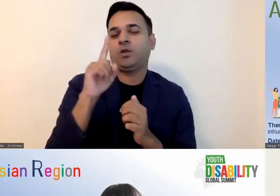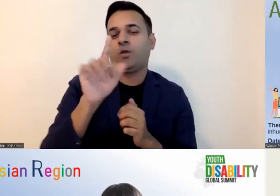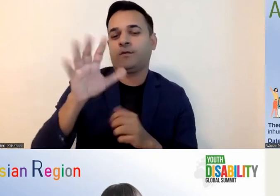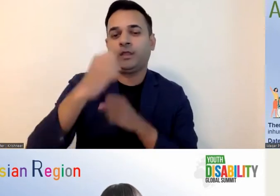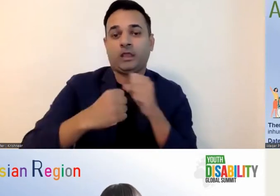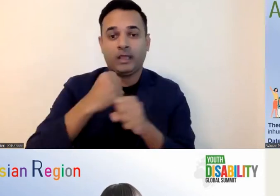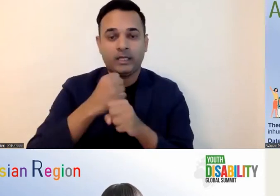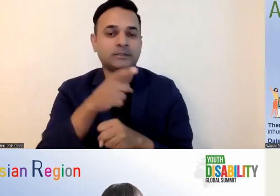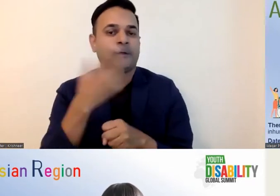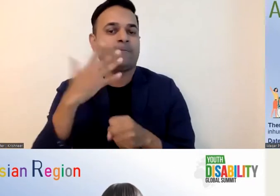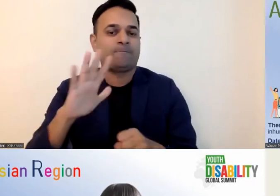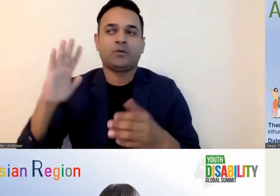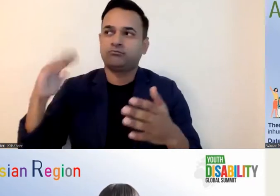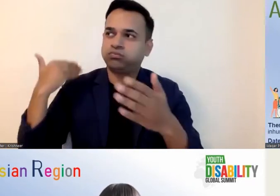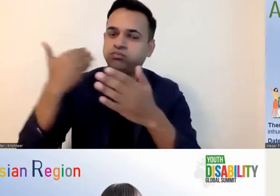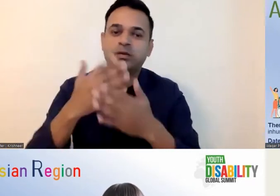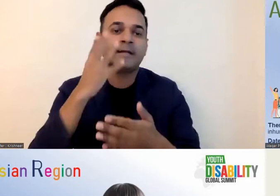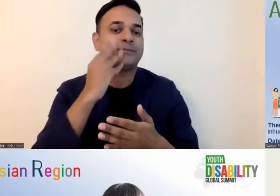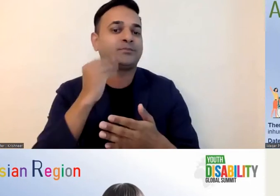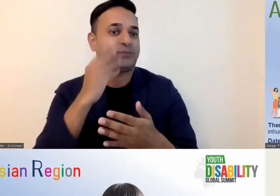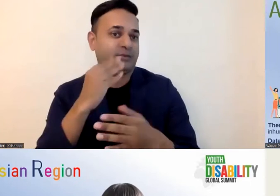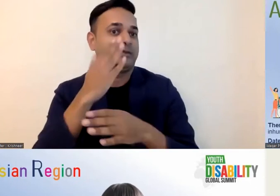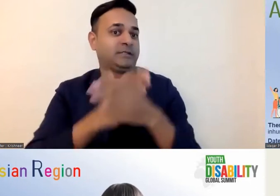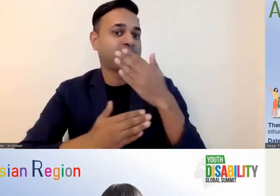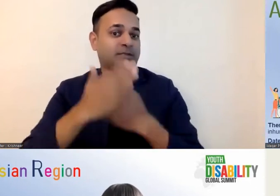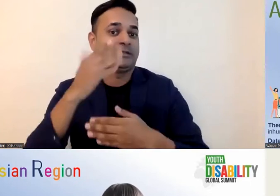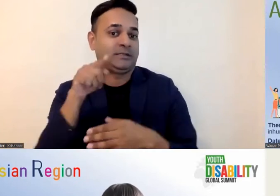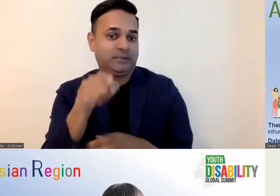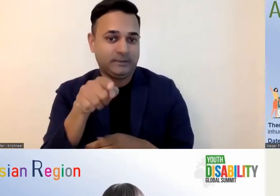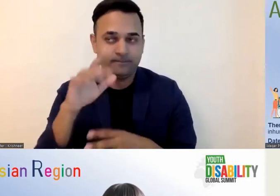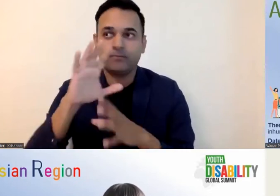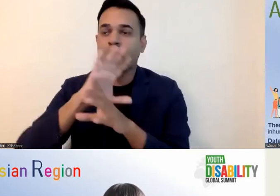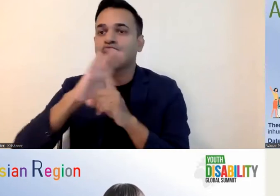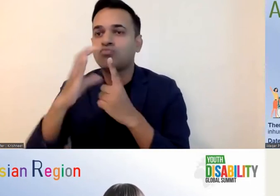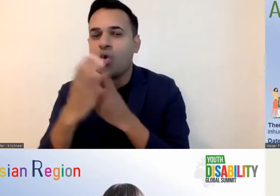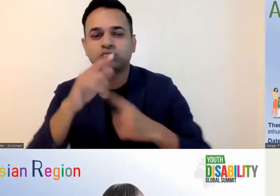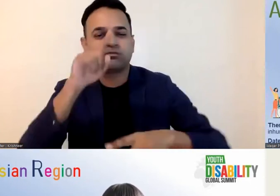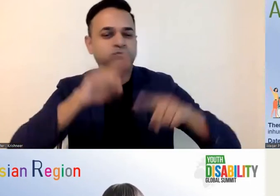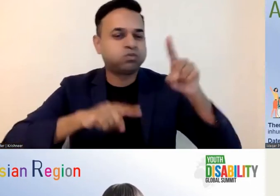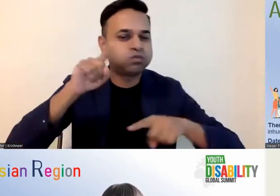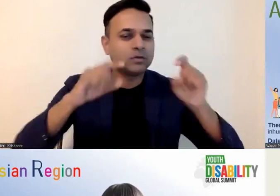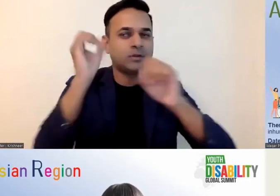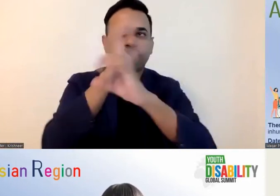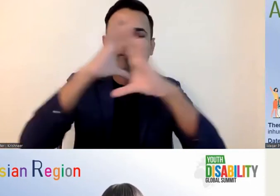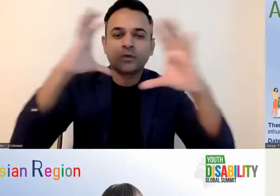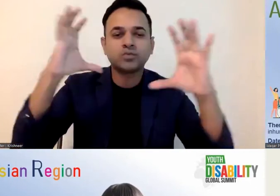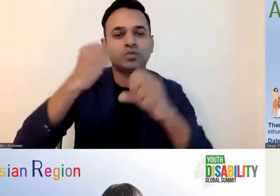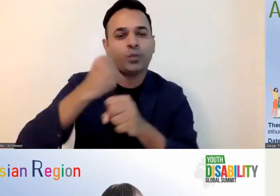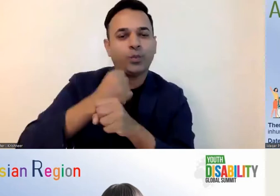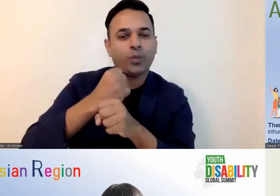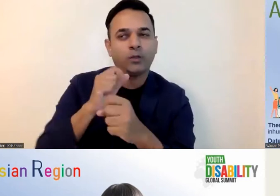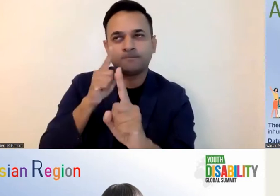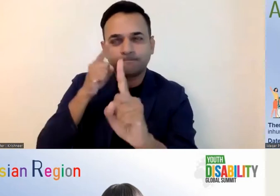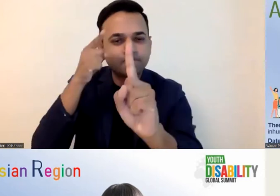one is left behind. And her work has been through research, activism, and community work. I would